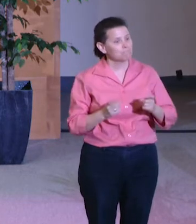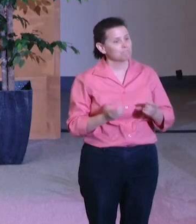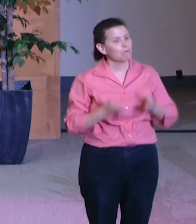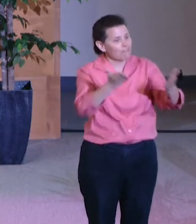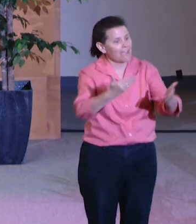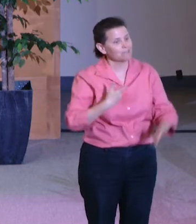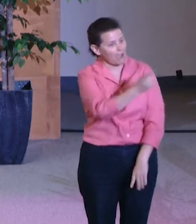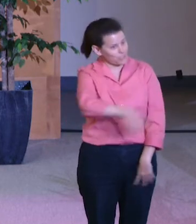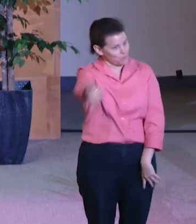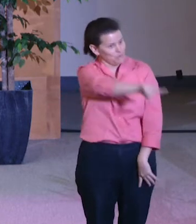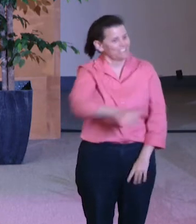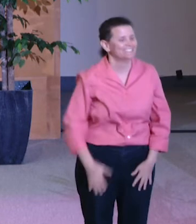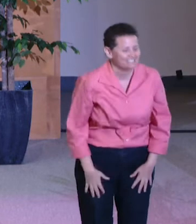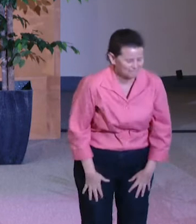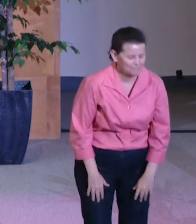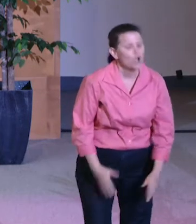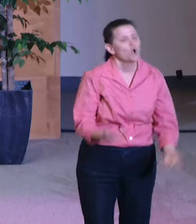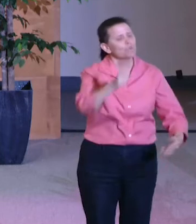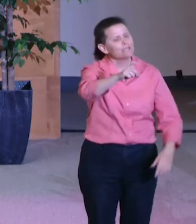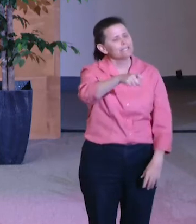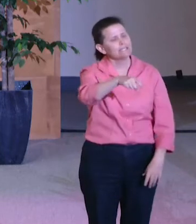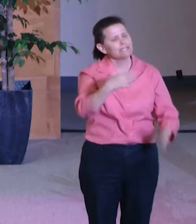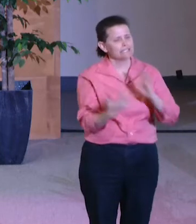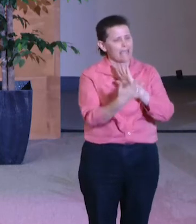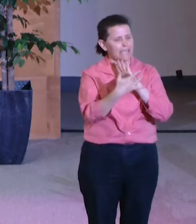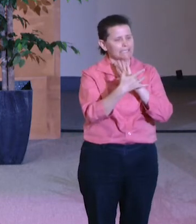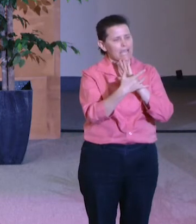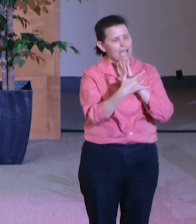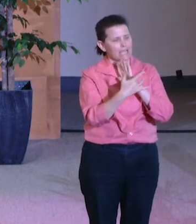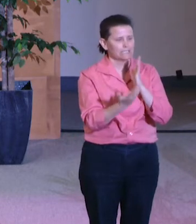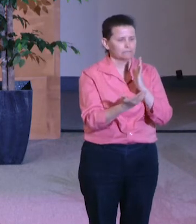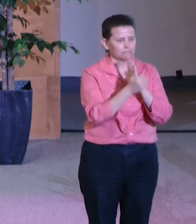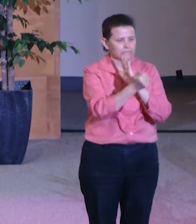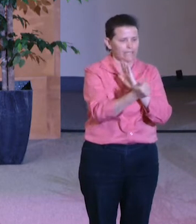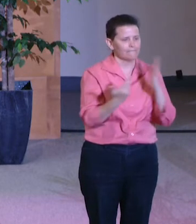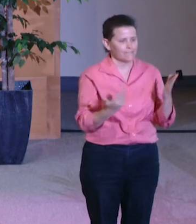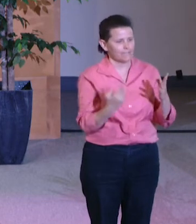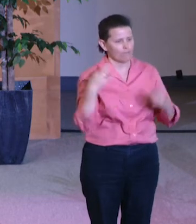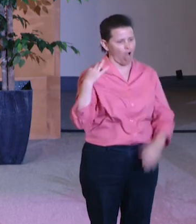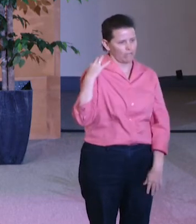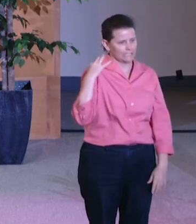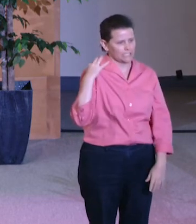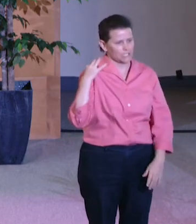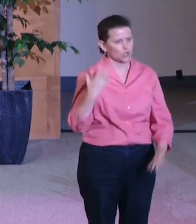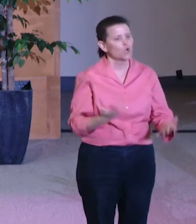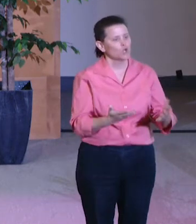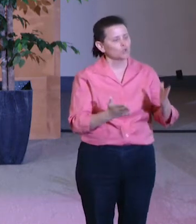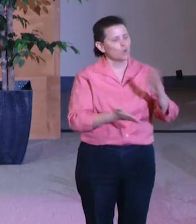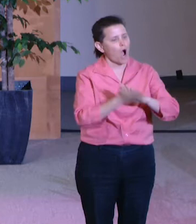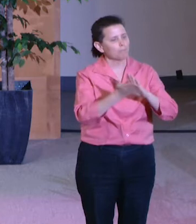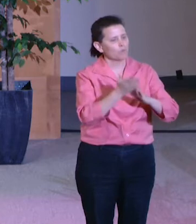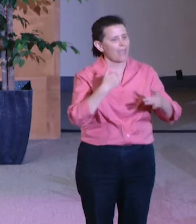We are looking for a tech-savvy volunteer to operate the karaoke machine. So If you are interested or know someone who